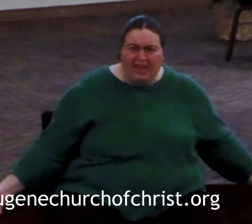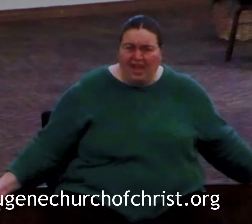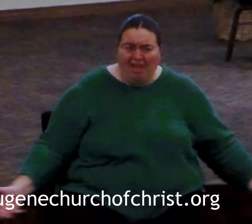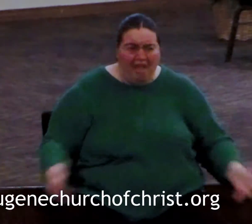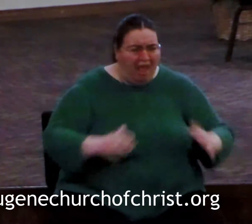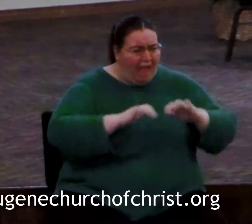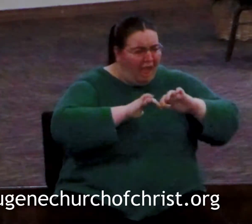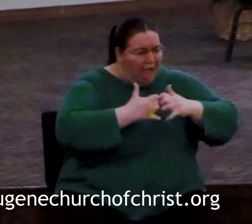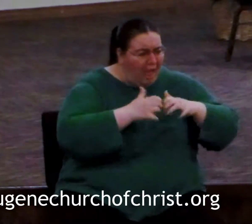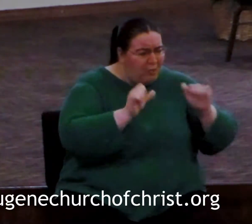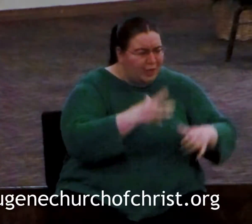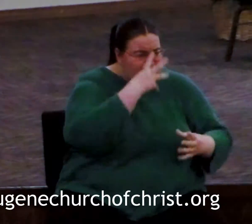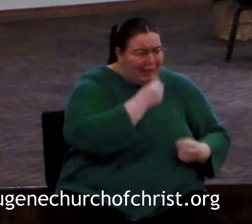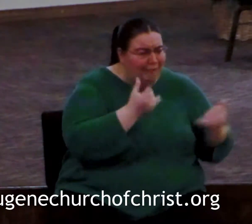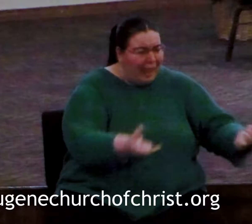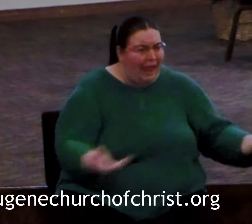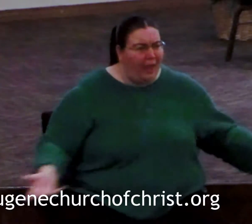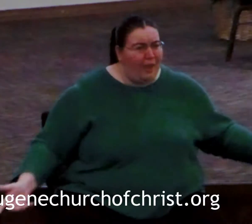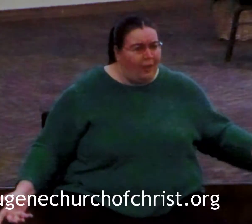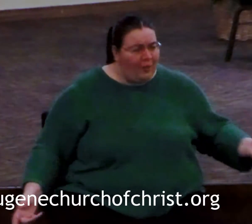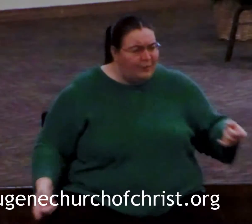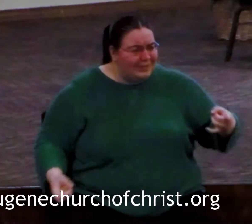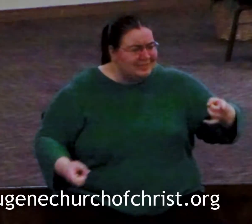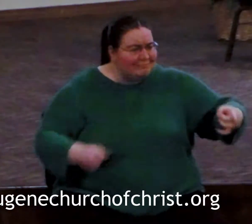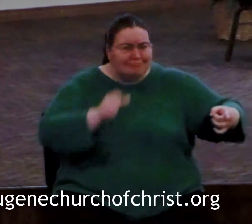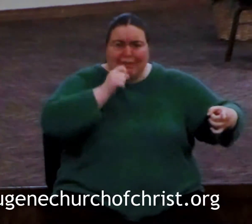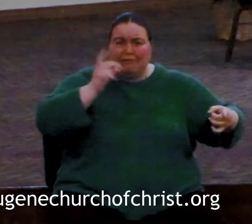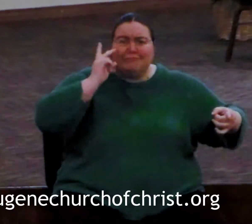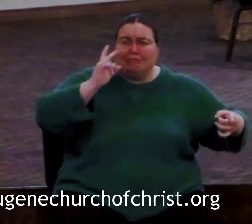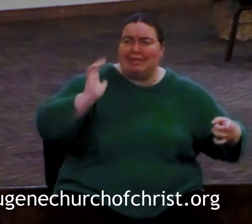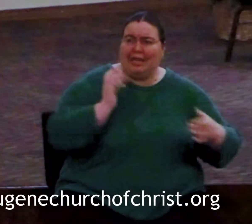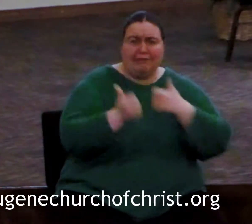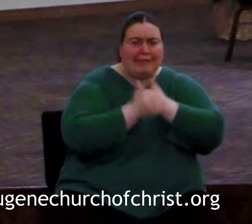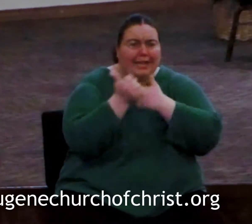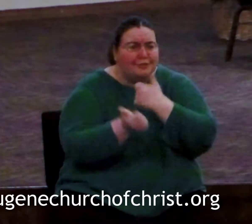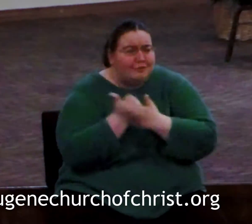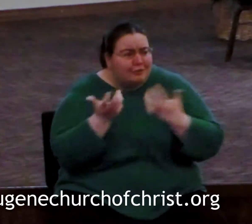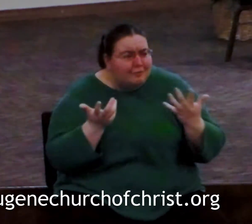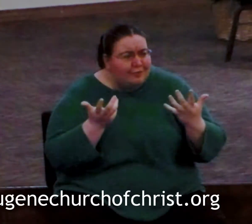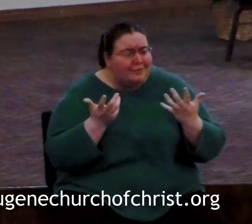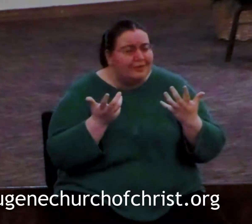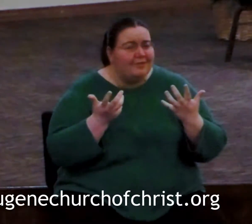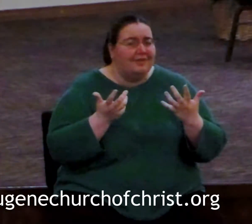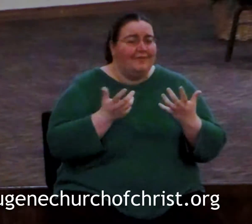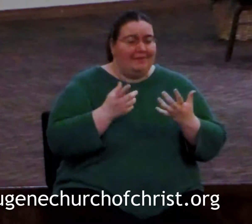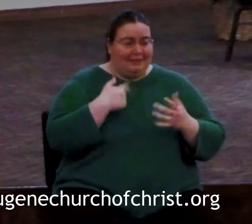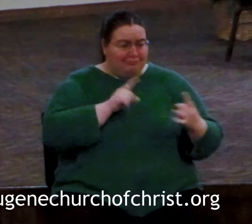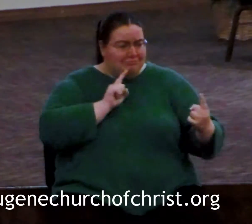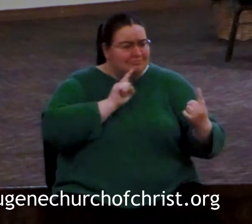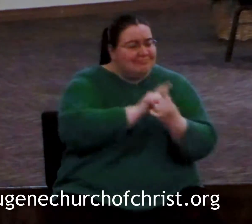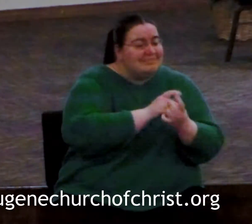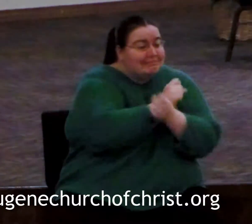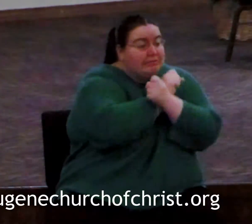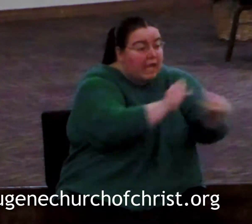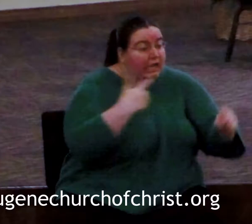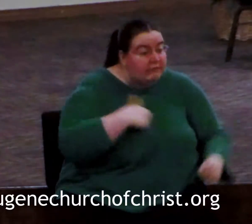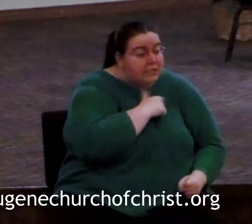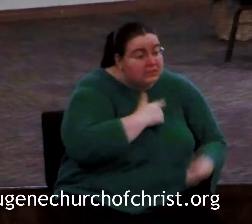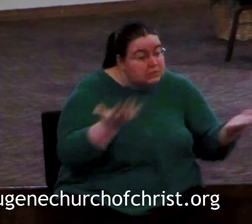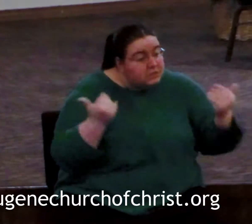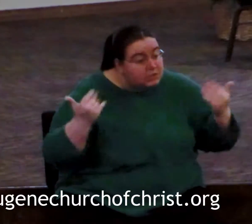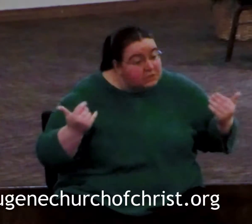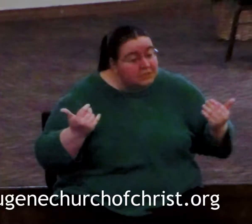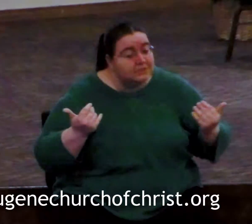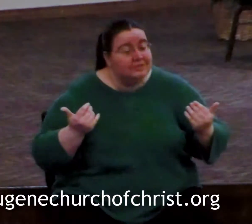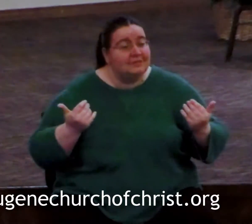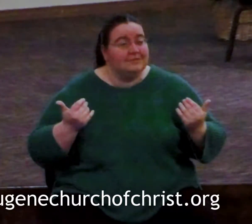through this? Does he not see the danger that we're in? And they come to him and they say, save us, save